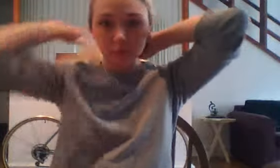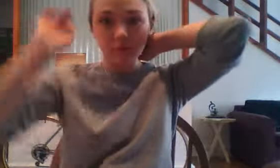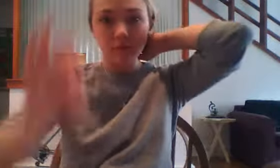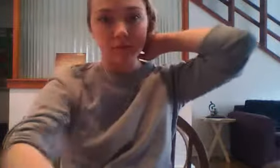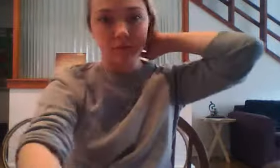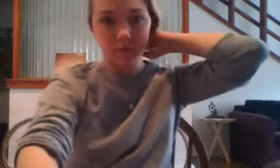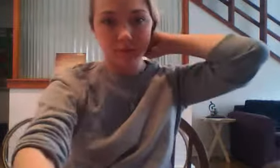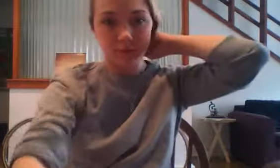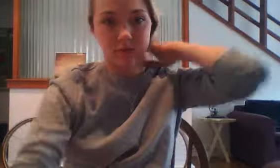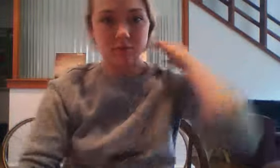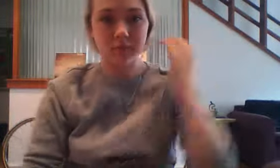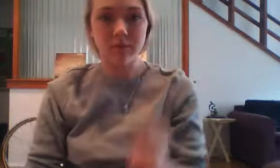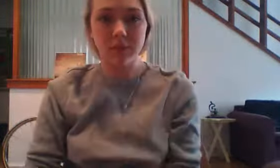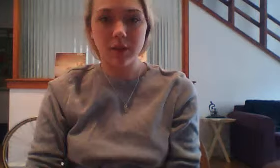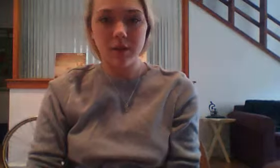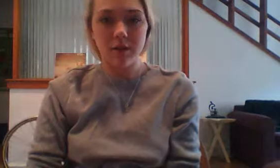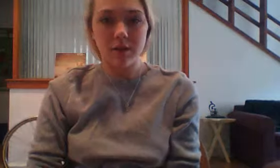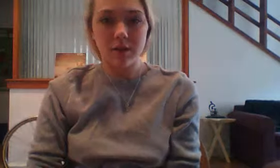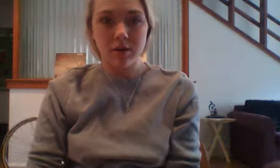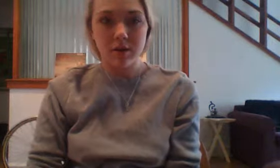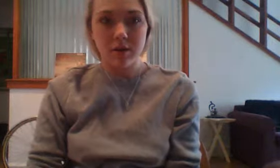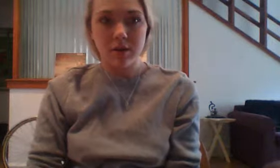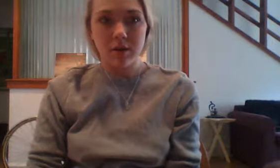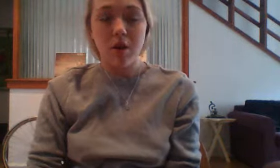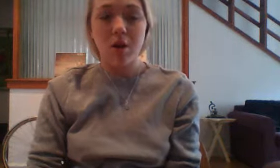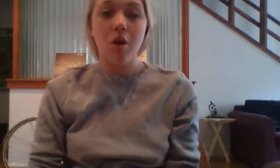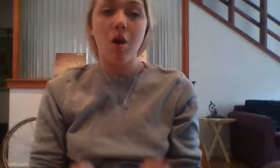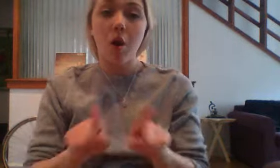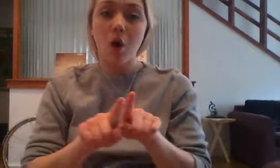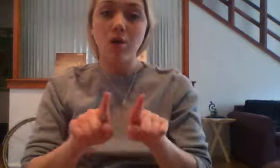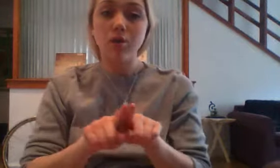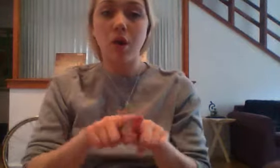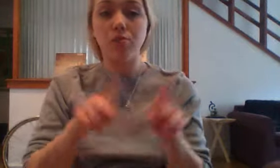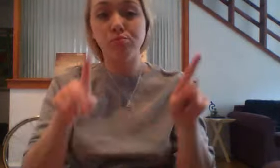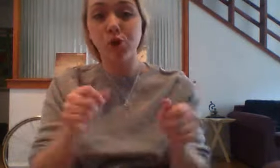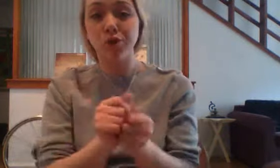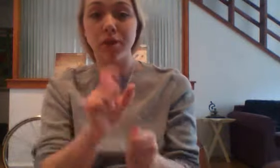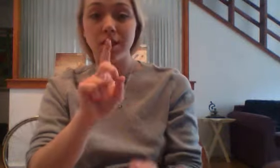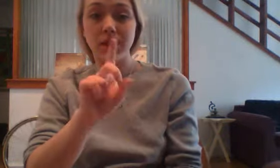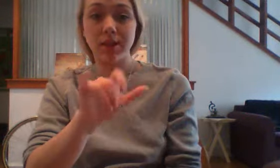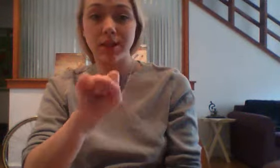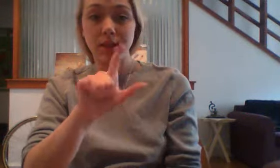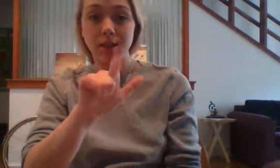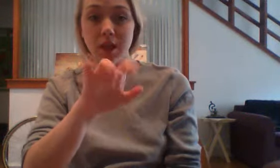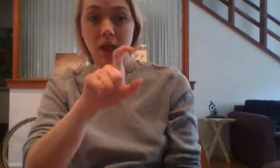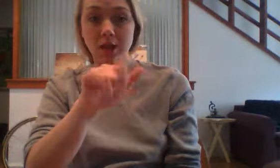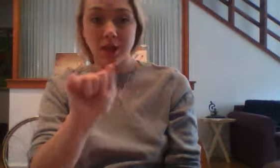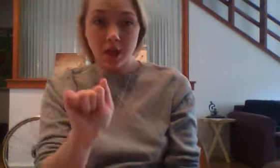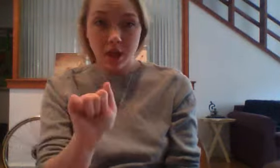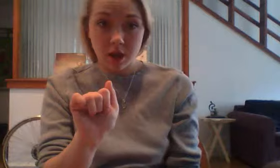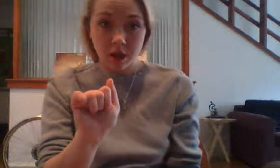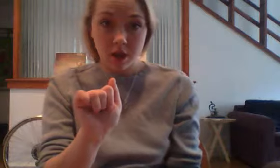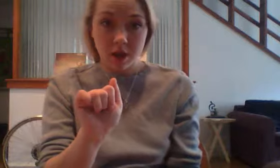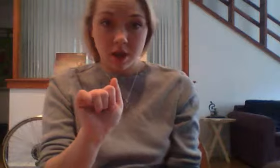on the website. For instance, if someone has dyslexia, they want the screen reader to read it to them. But would you want to access this page visually if